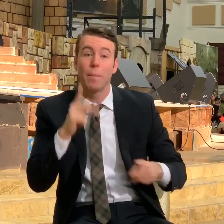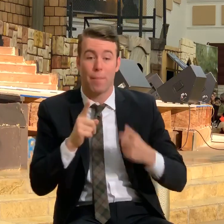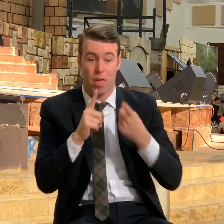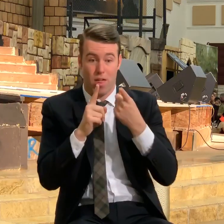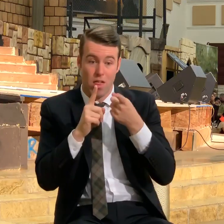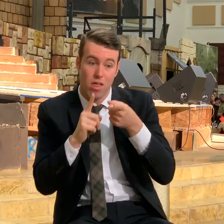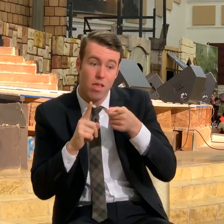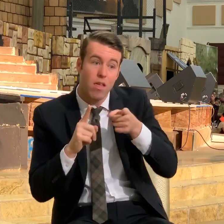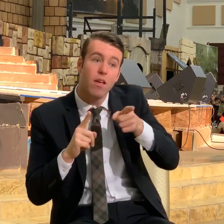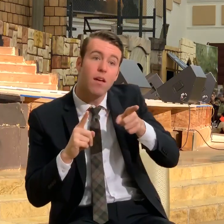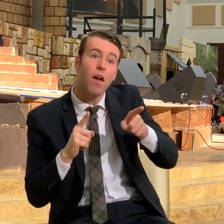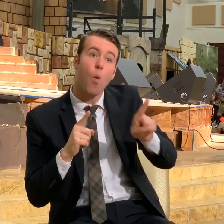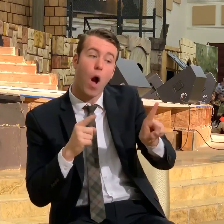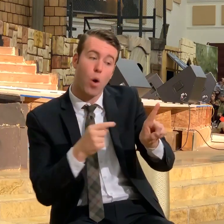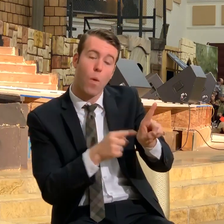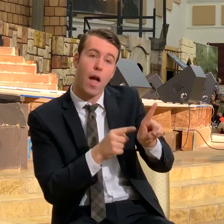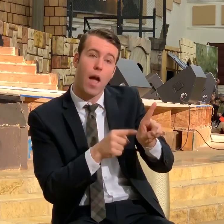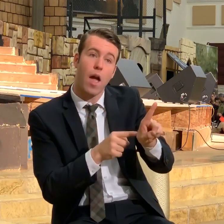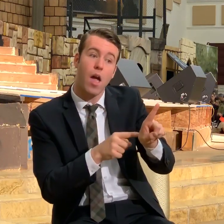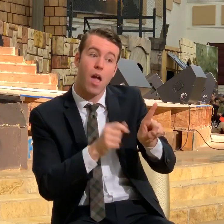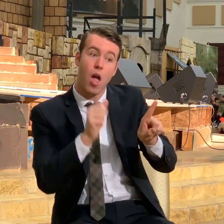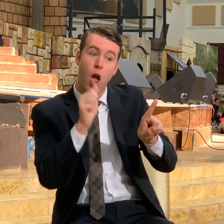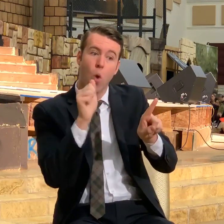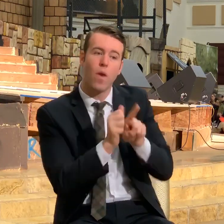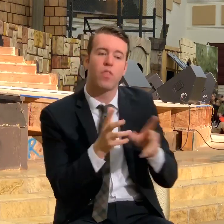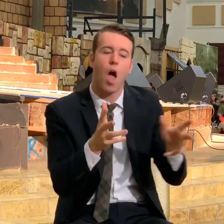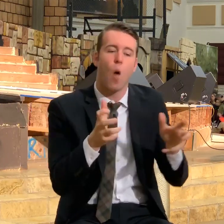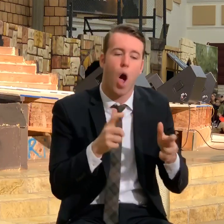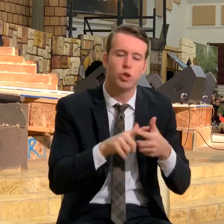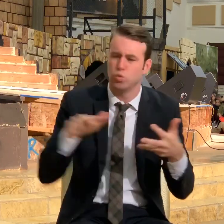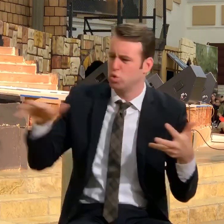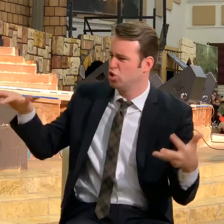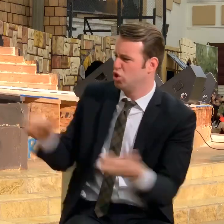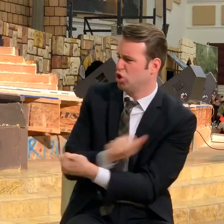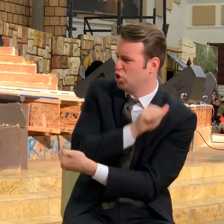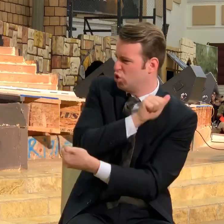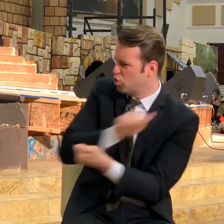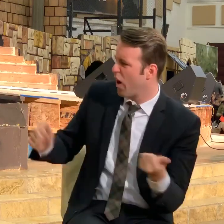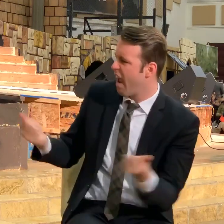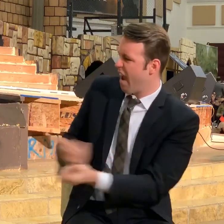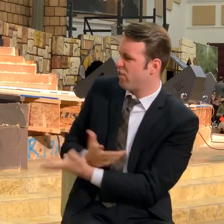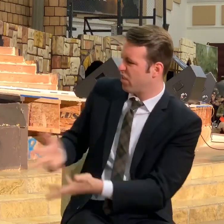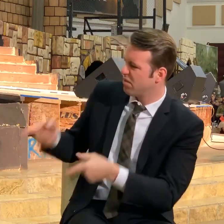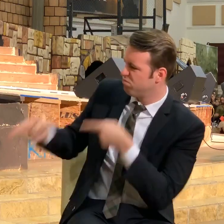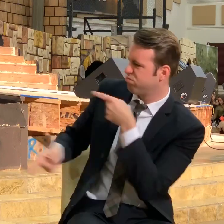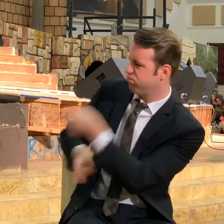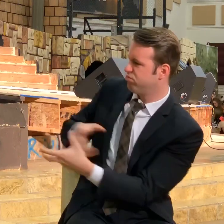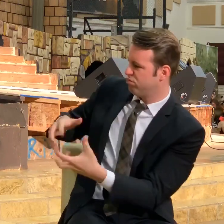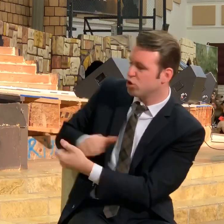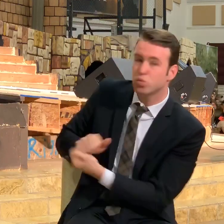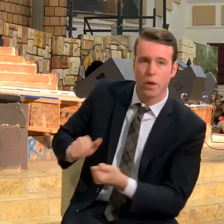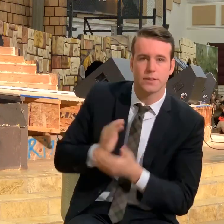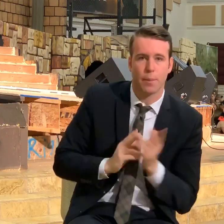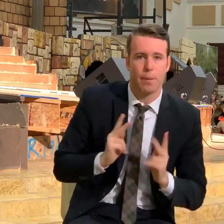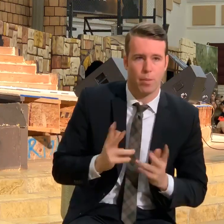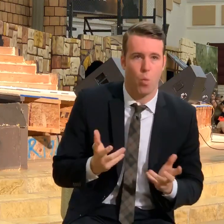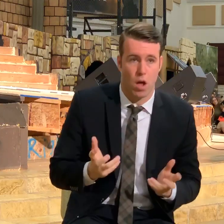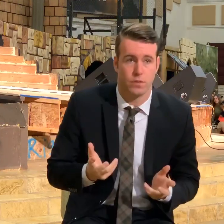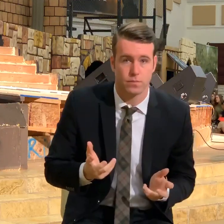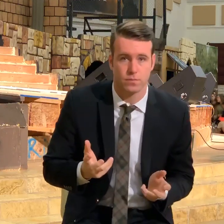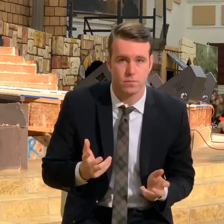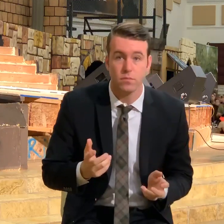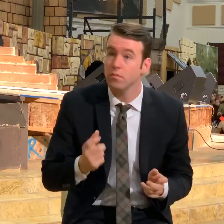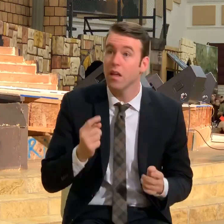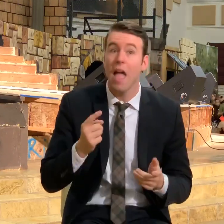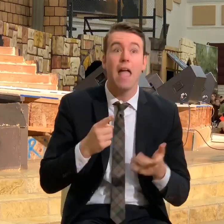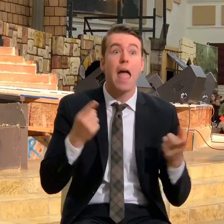there are people that walk away with the intent to destroy everything they just left. Now, that's